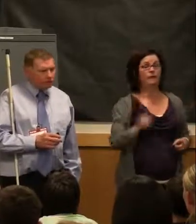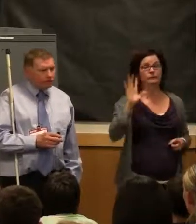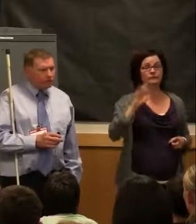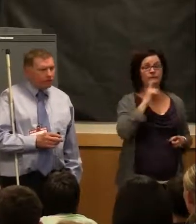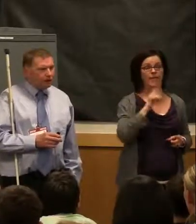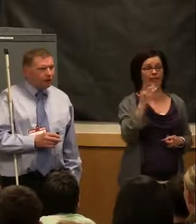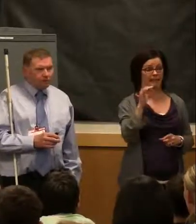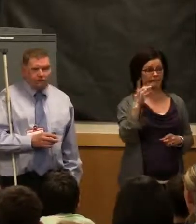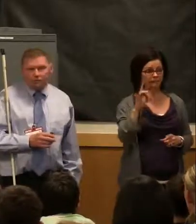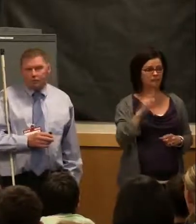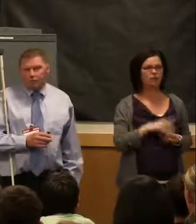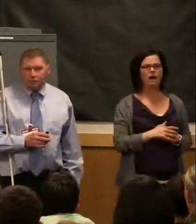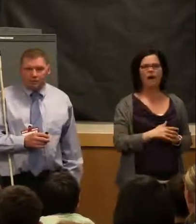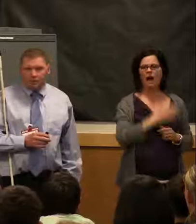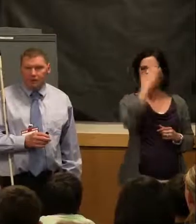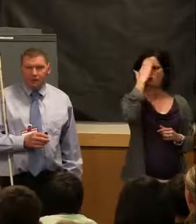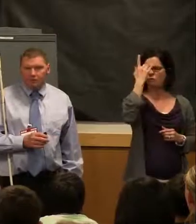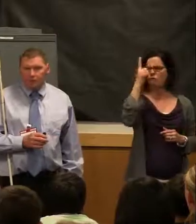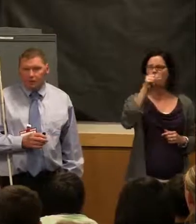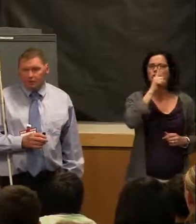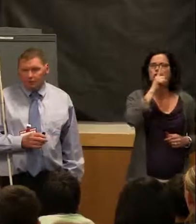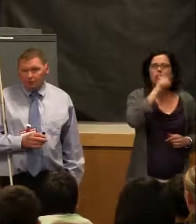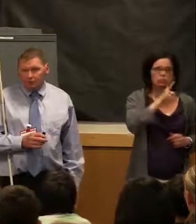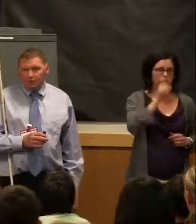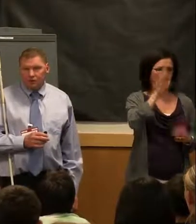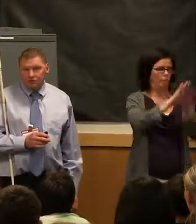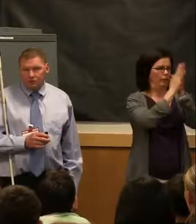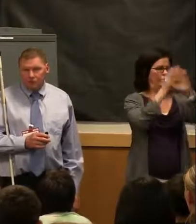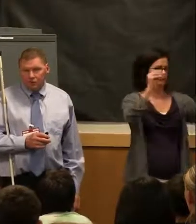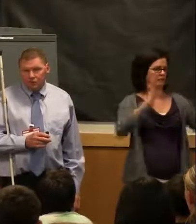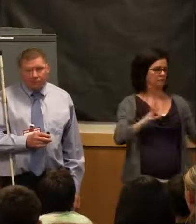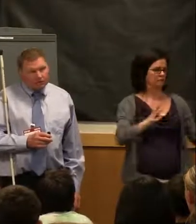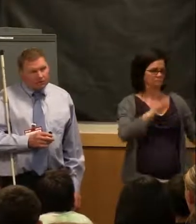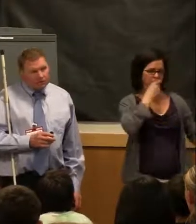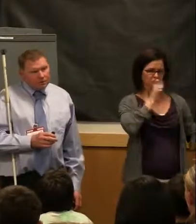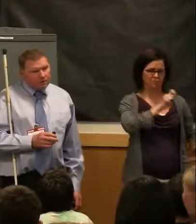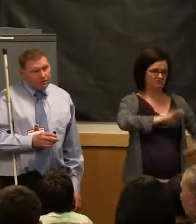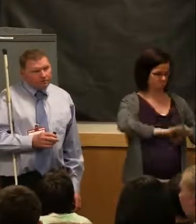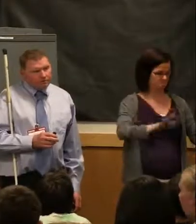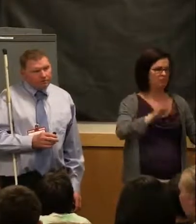18, I was positive that I was going to be a teacher. That's what I wanted to do.